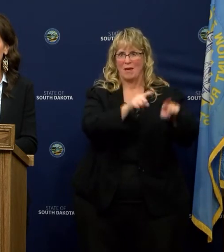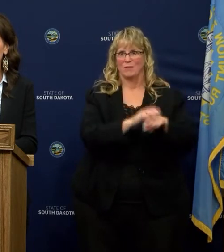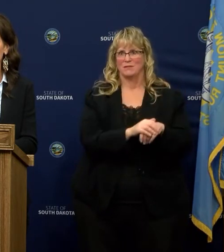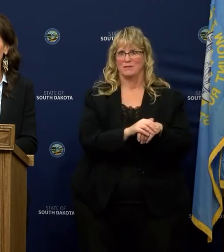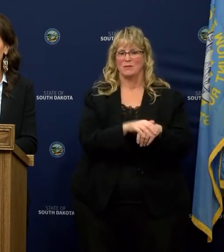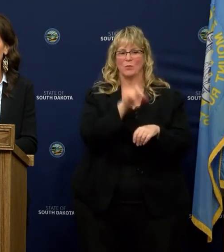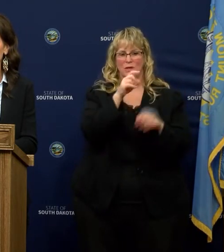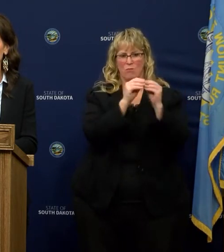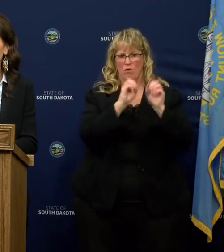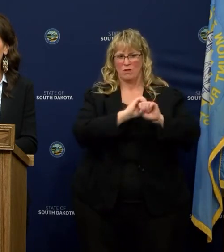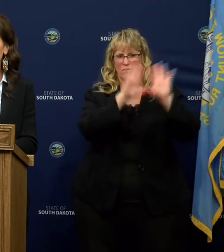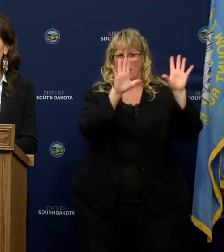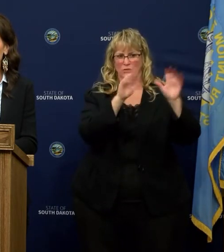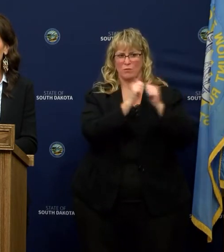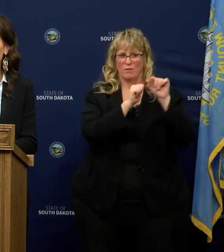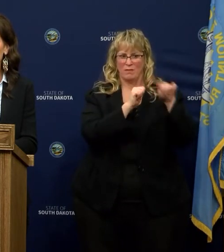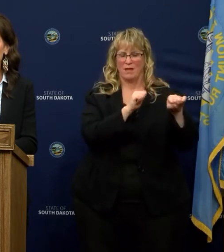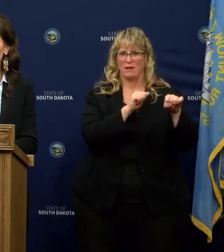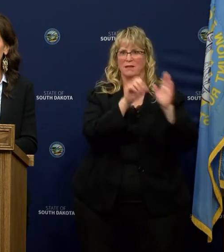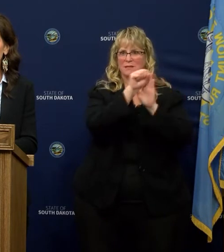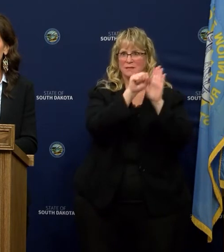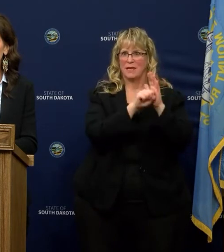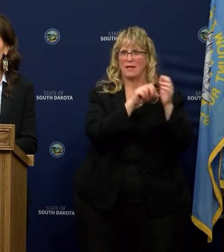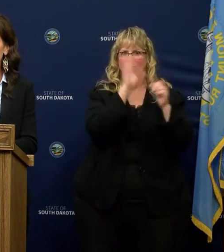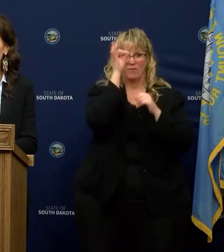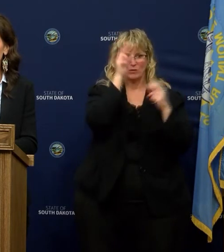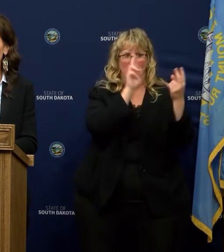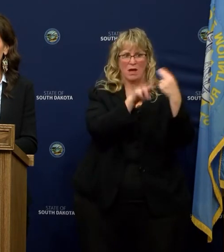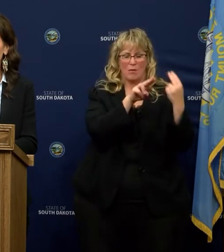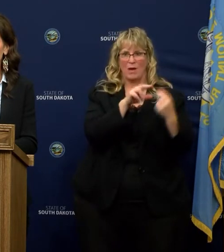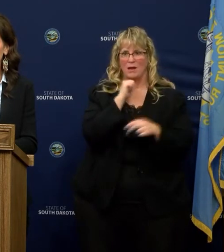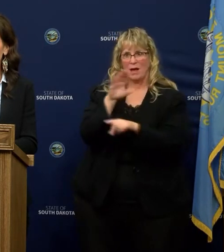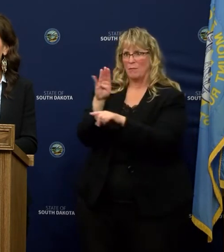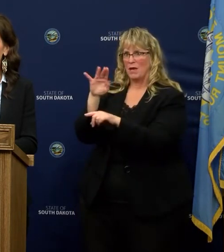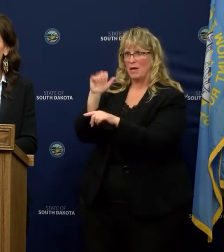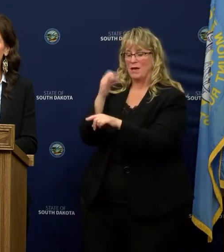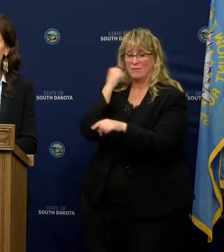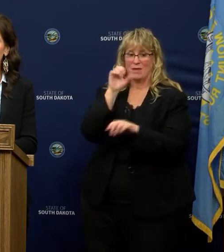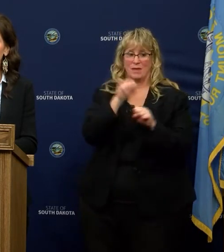we need some clarification on how those can be conducted and if they can be